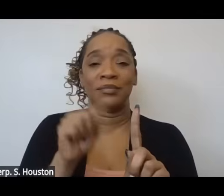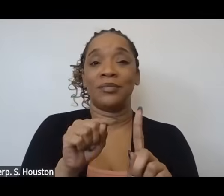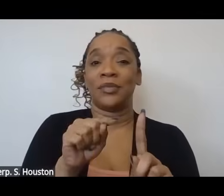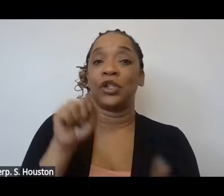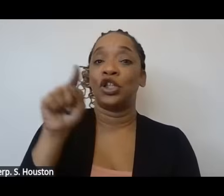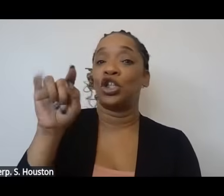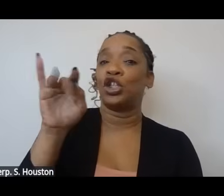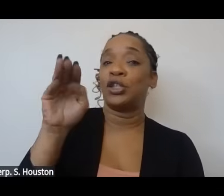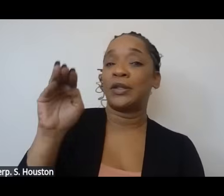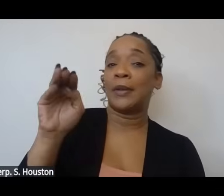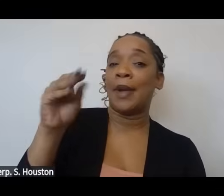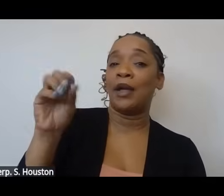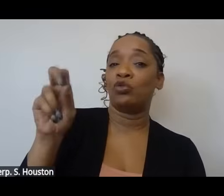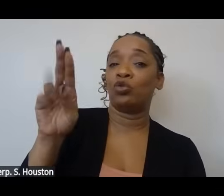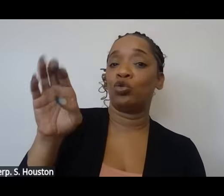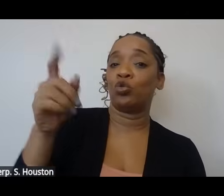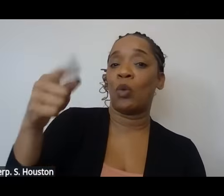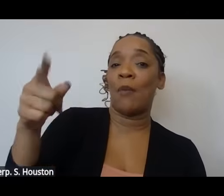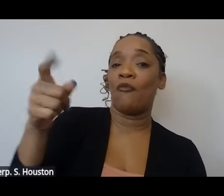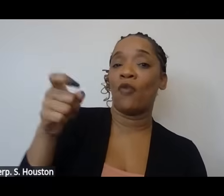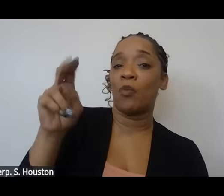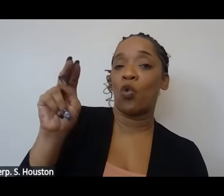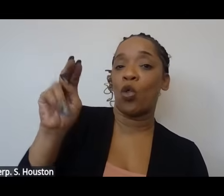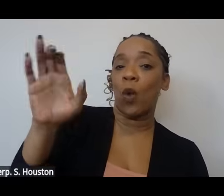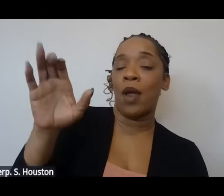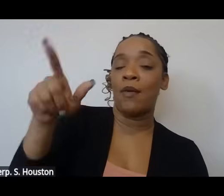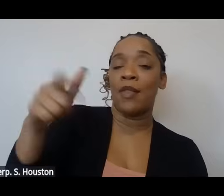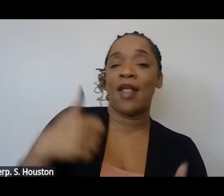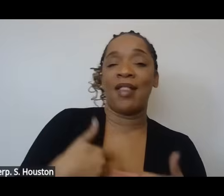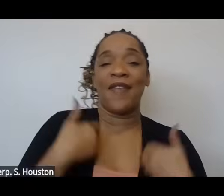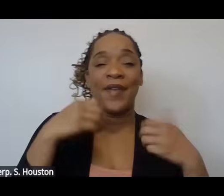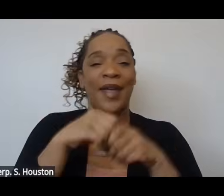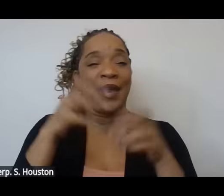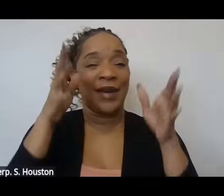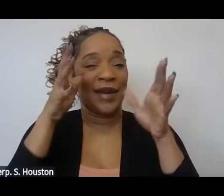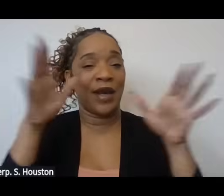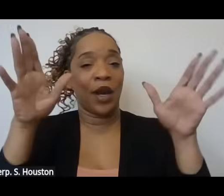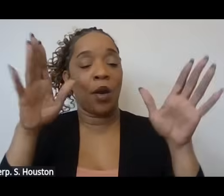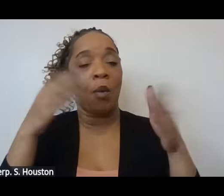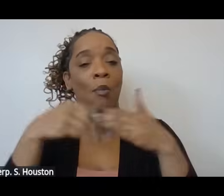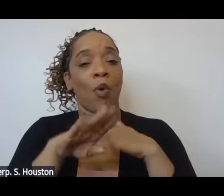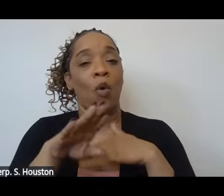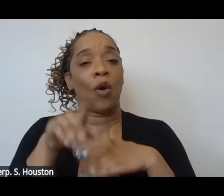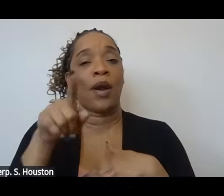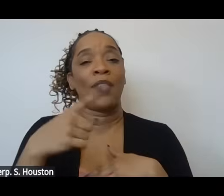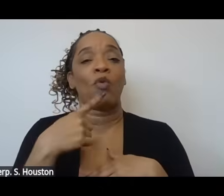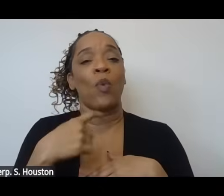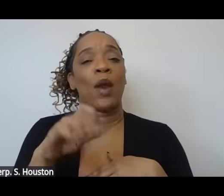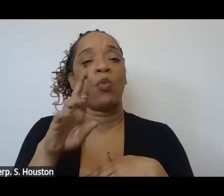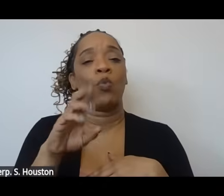Carolina and they're staying at the Red Roof Inn in Dearborn gathering signatures.